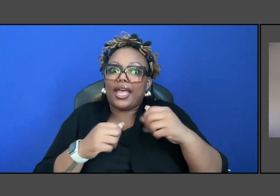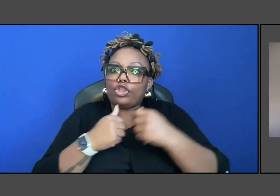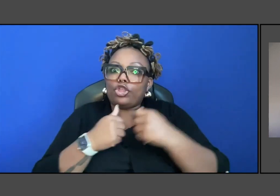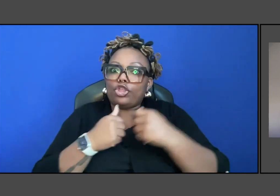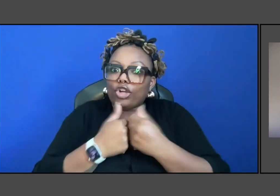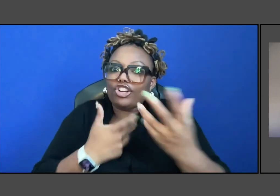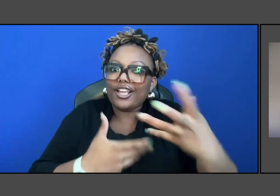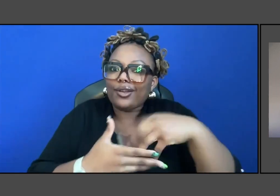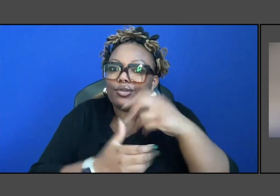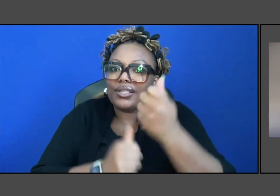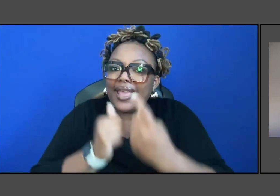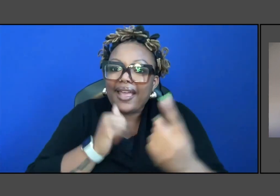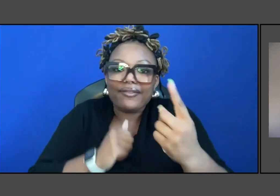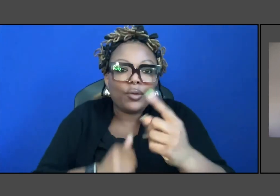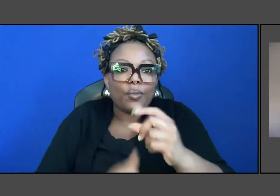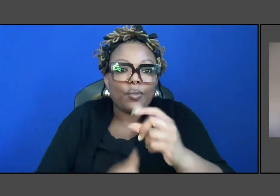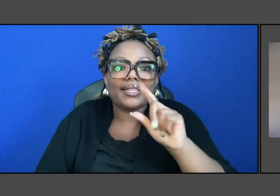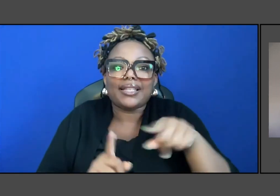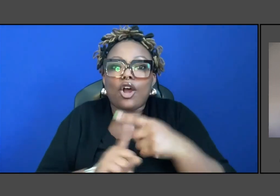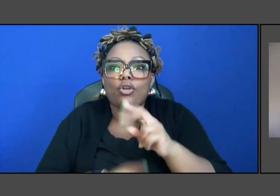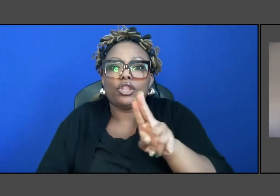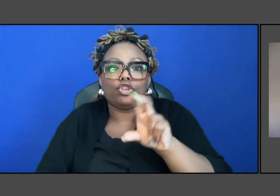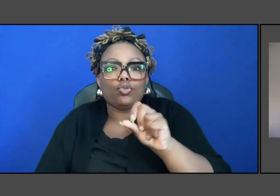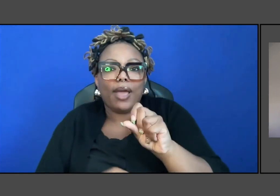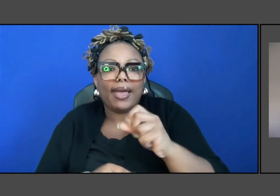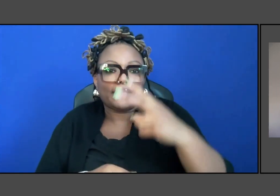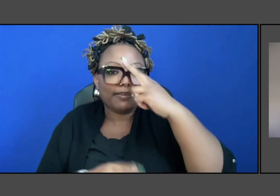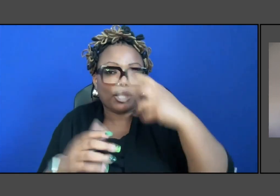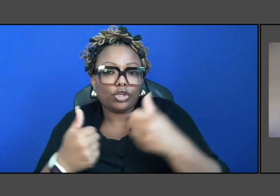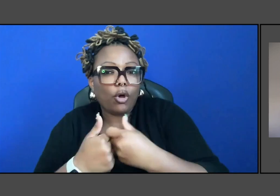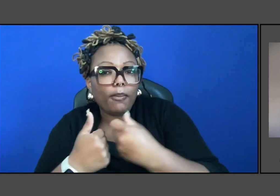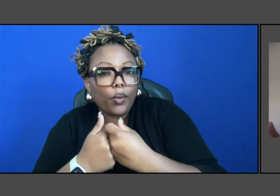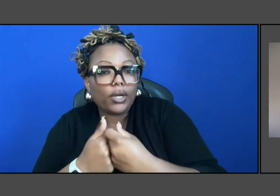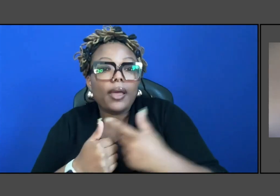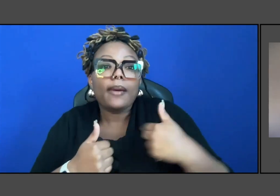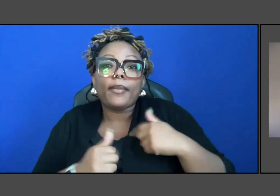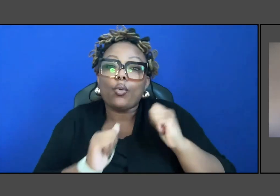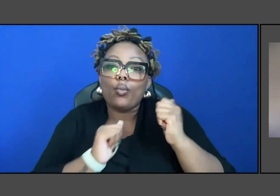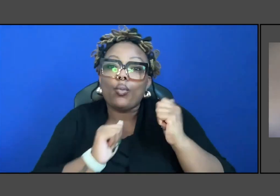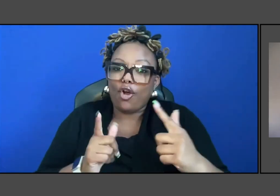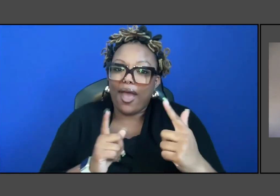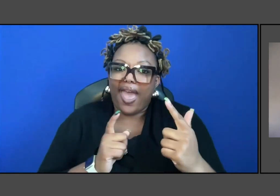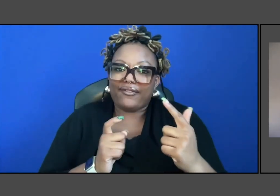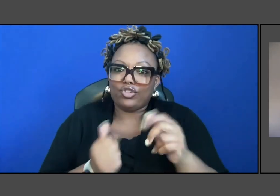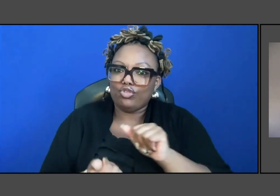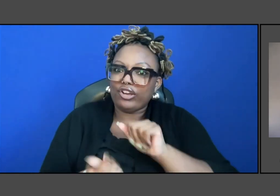not just the U.S.-Mexico border, but we all have to deal with it, and all over the country.